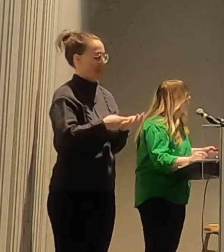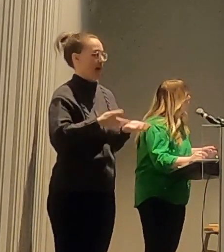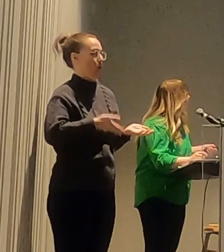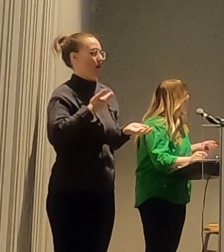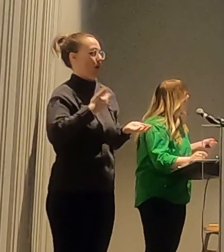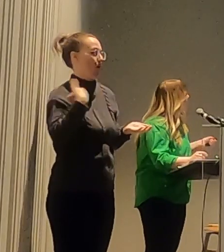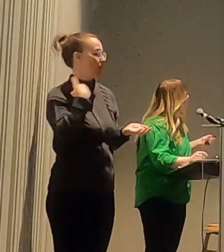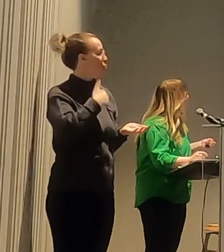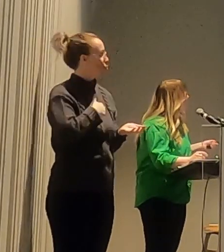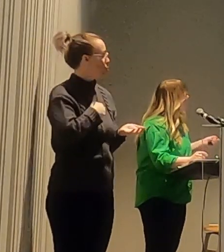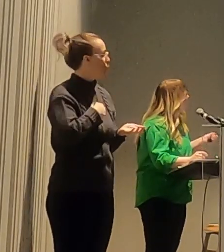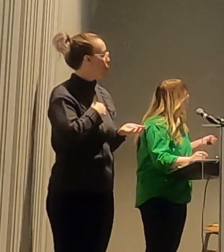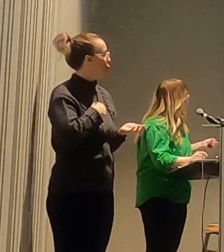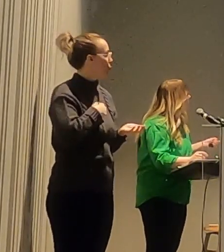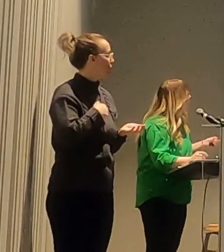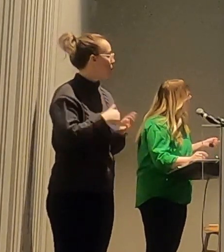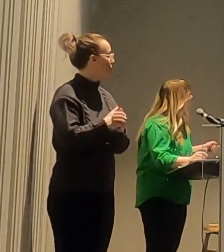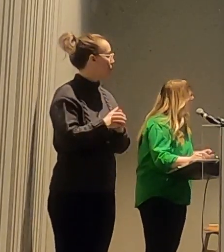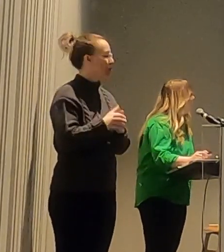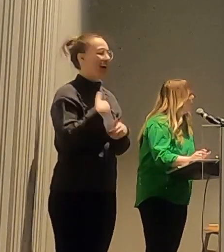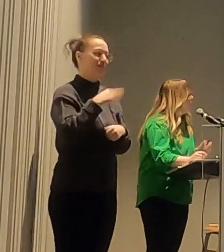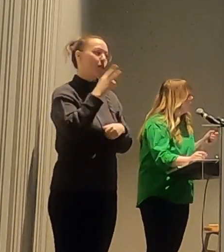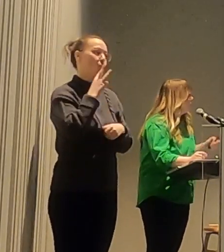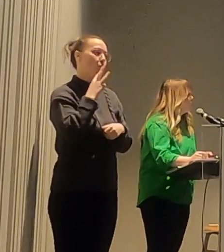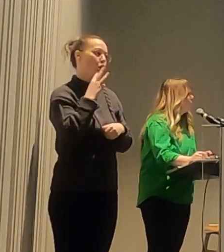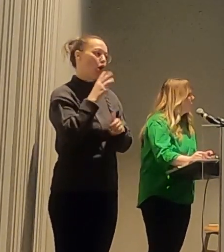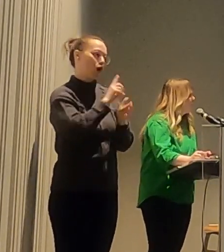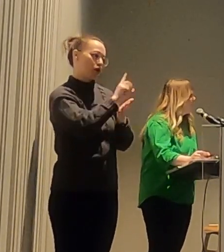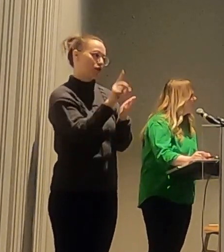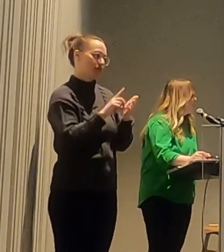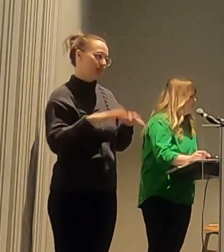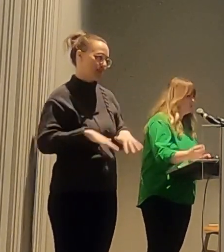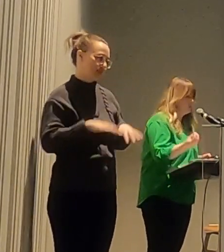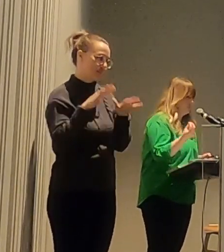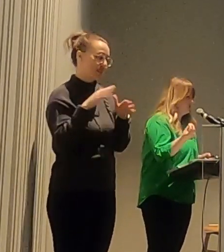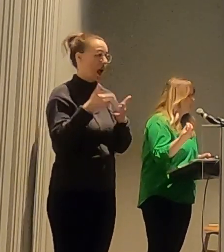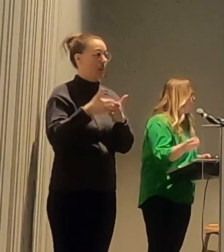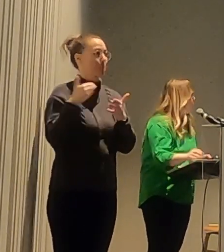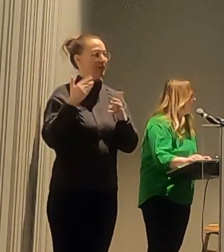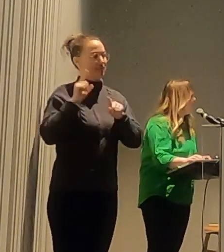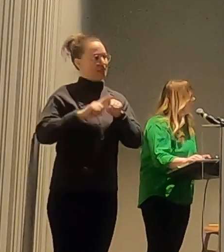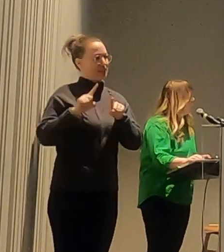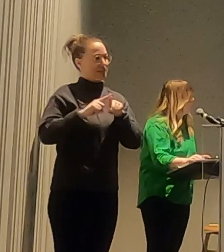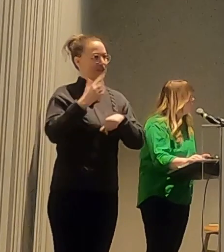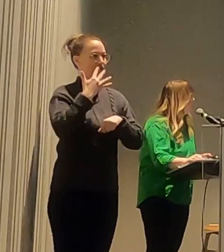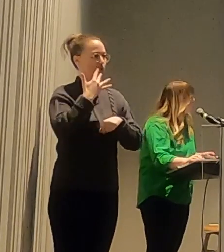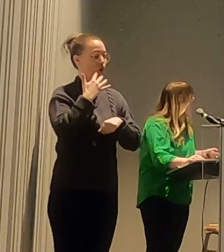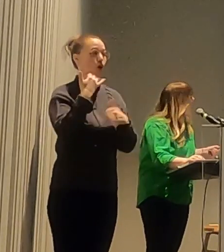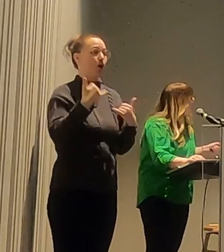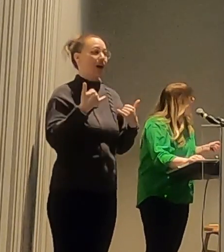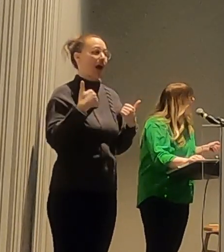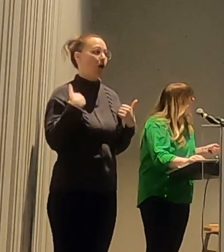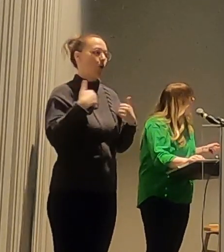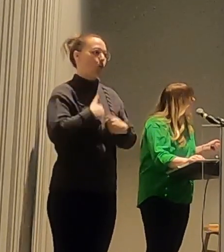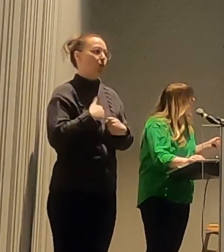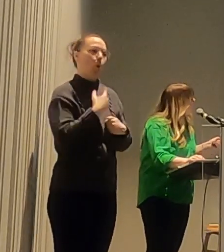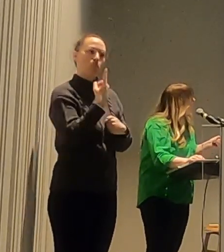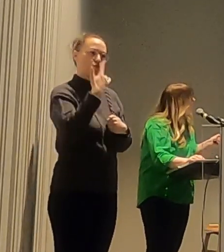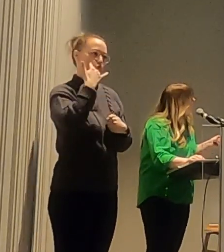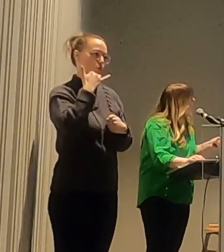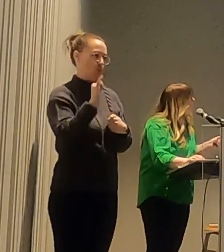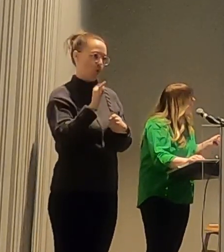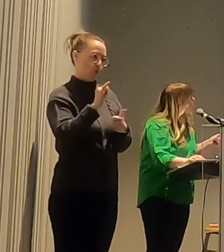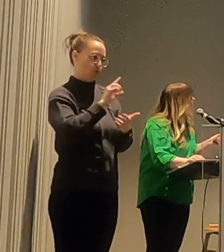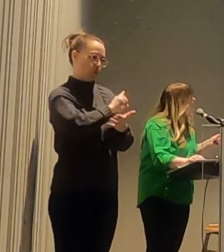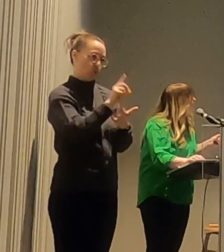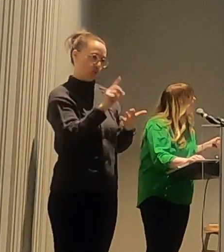last one, we see that deep standing water. The other one was multicolored. This one is just using that gold, which then